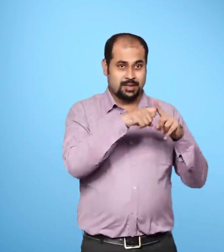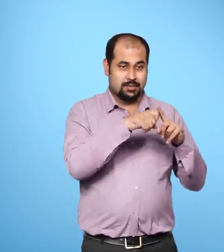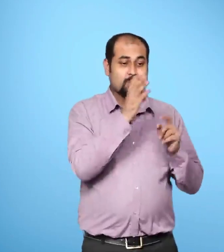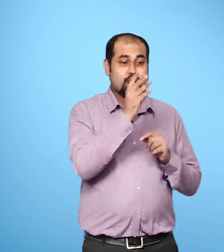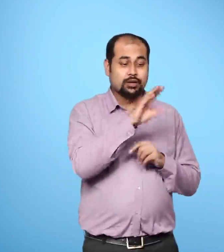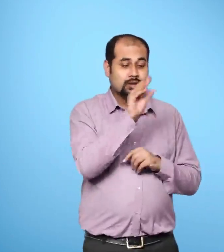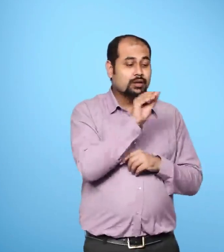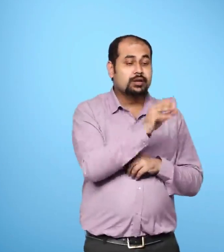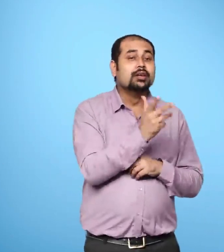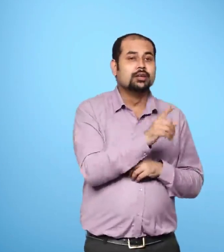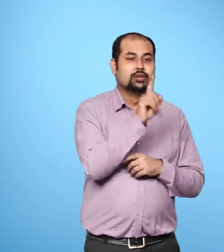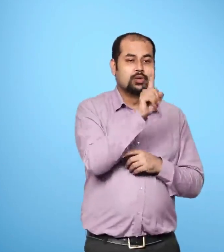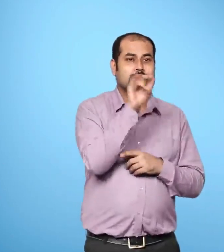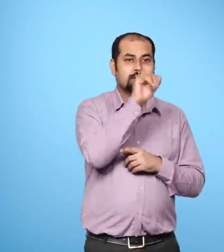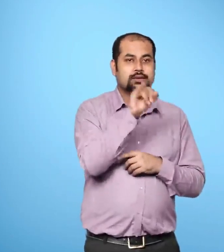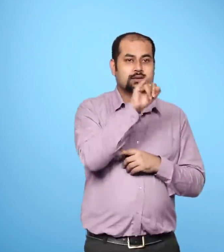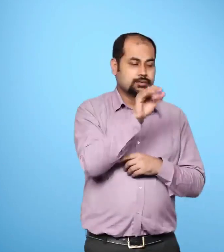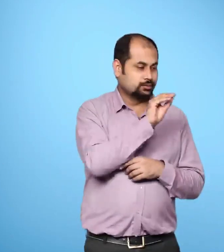Karma, 16.